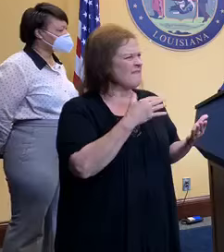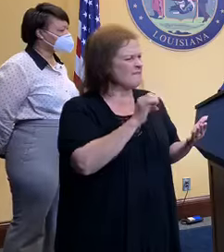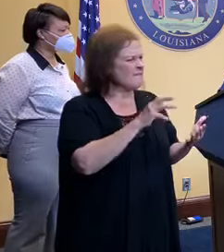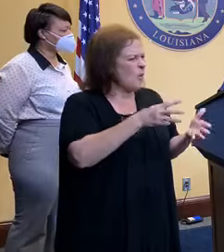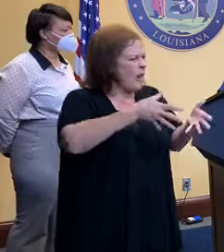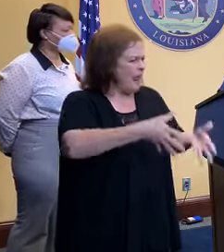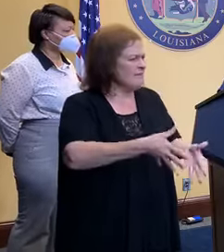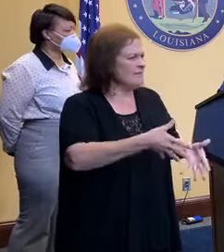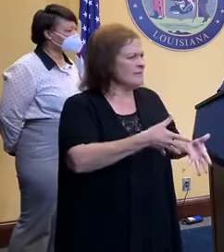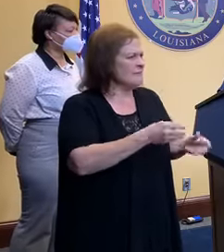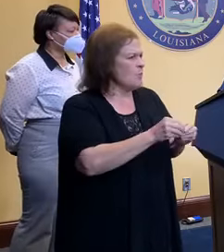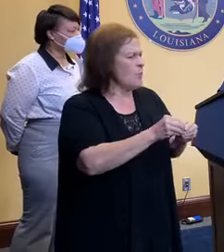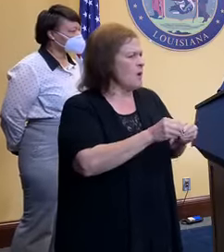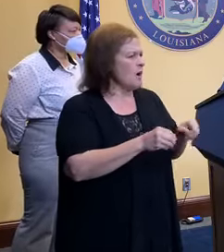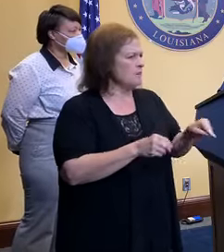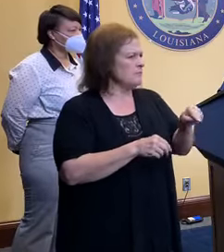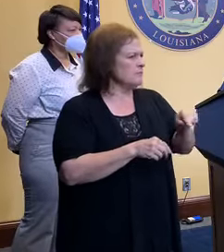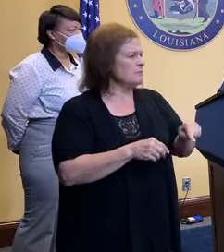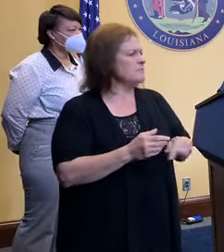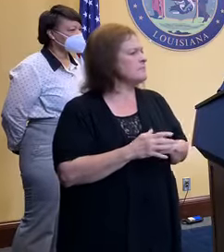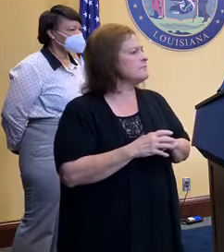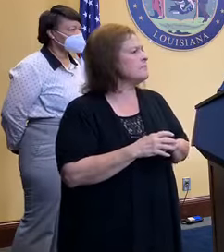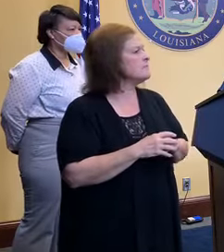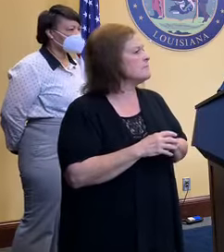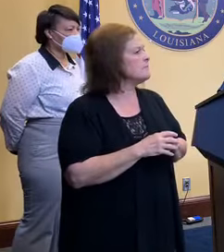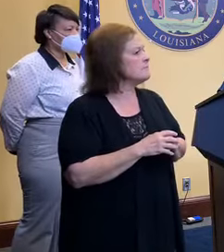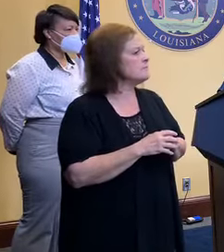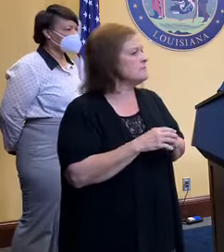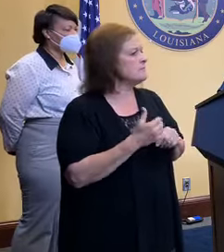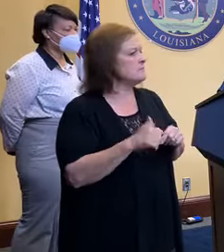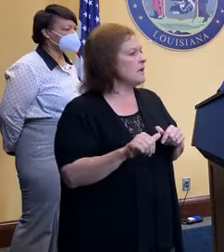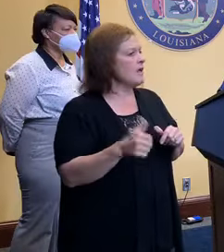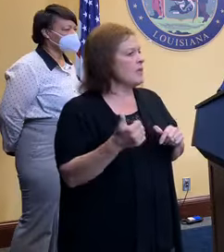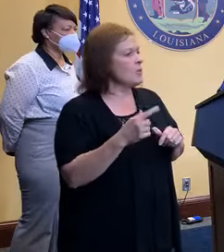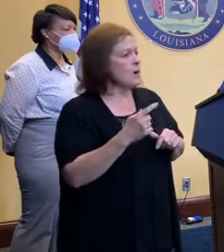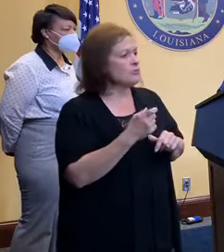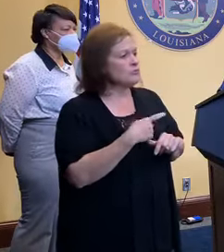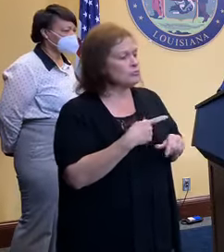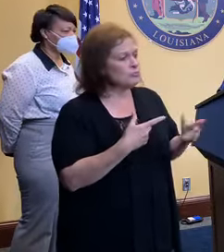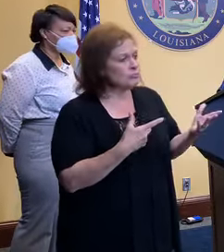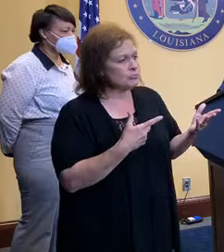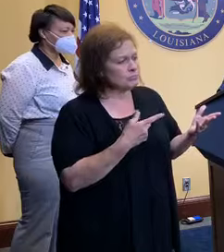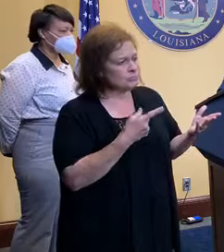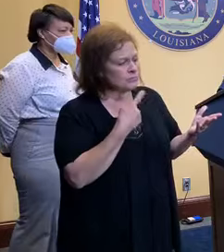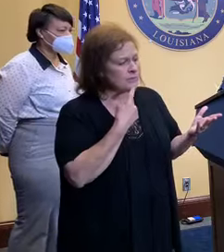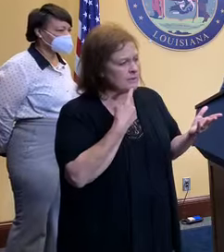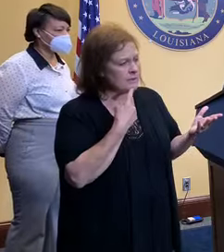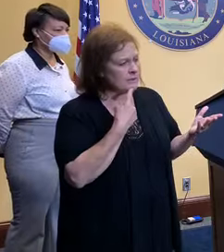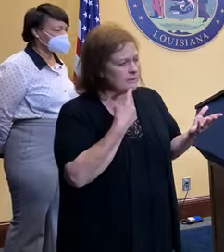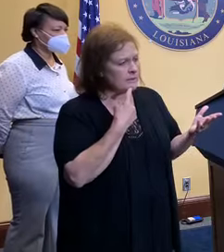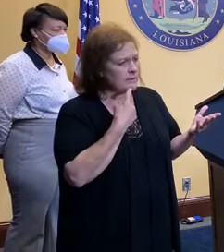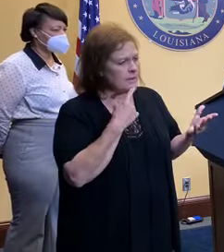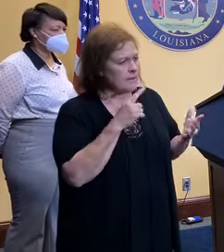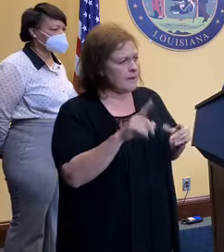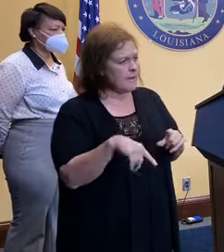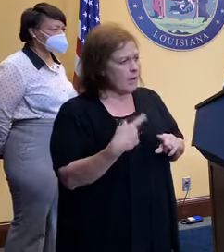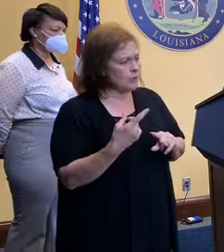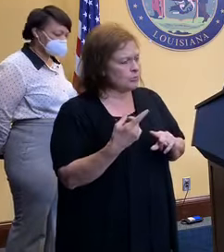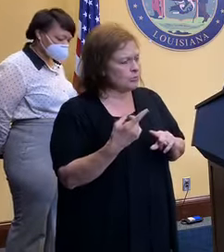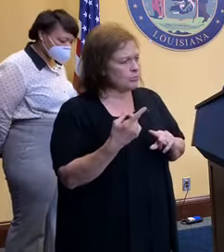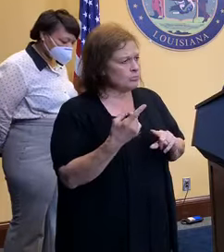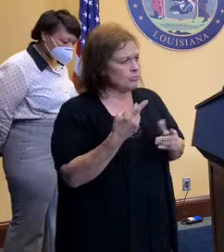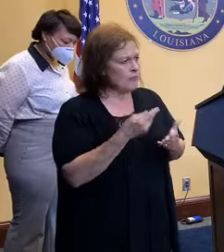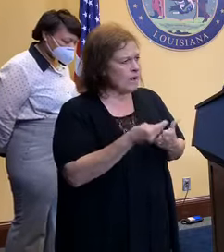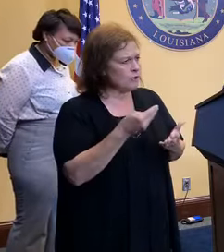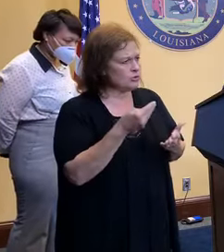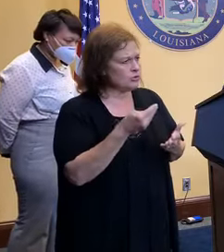restore. All right, WGNL, the applicant. Just one quick question about the